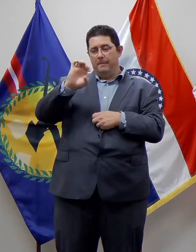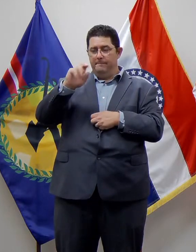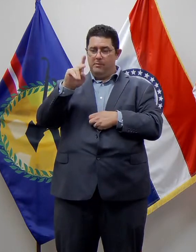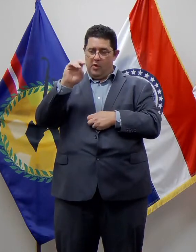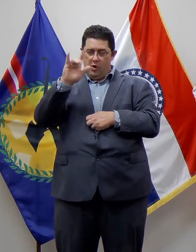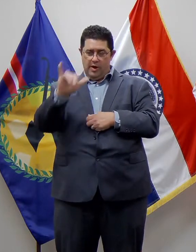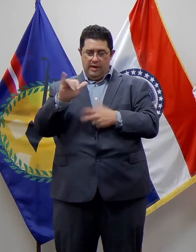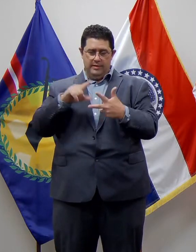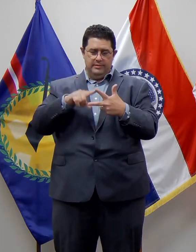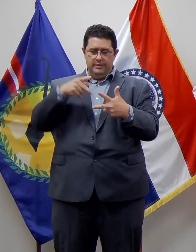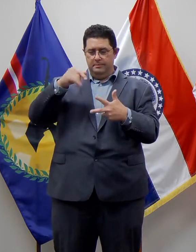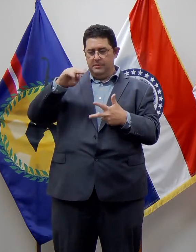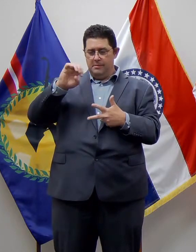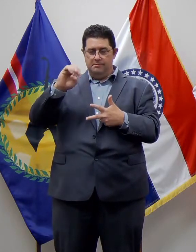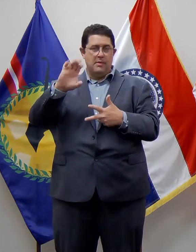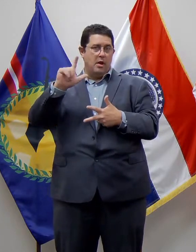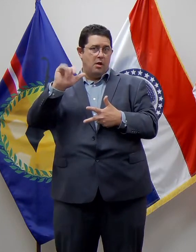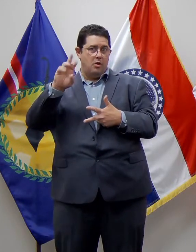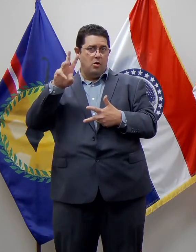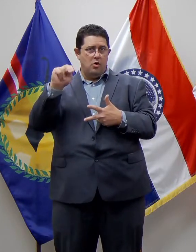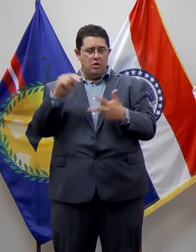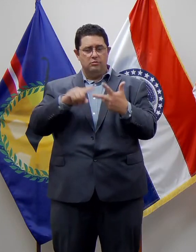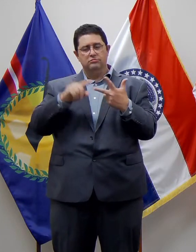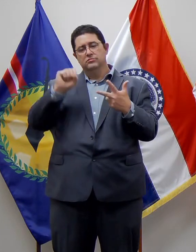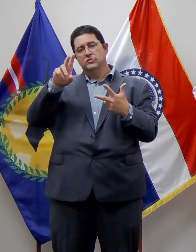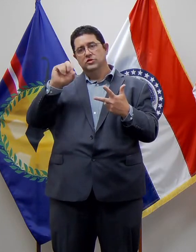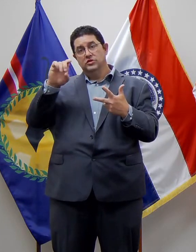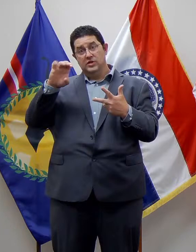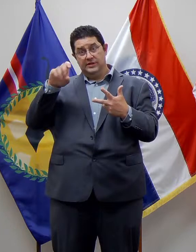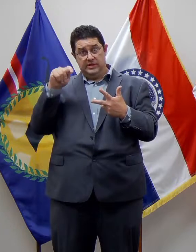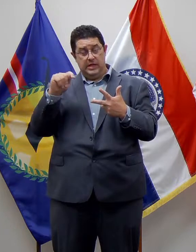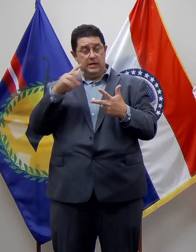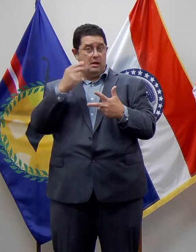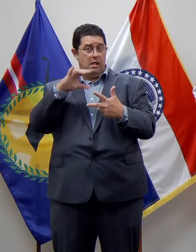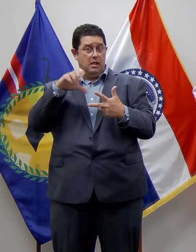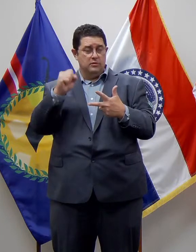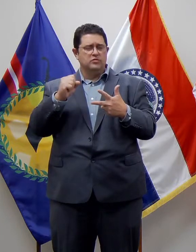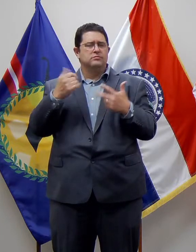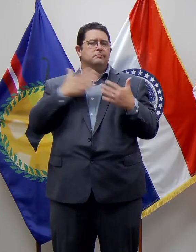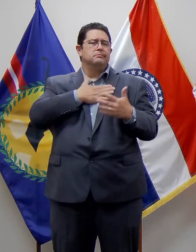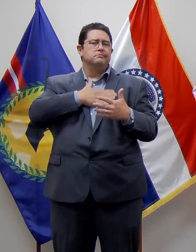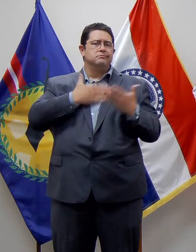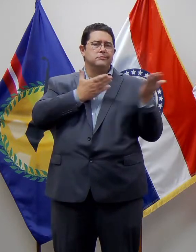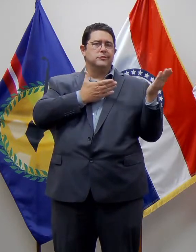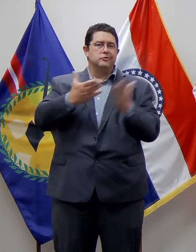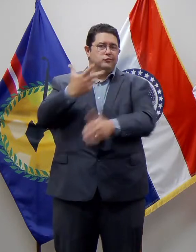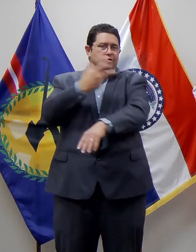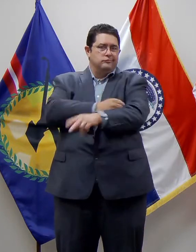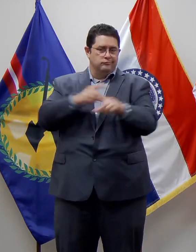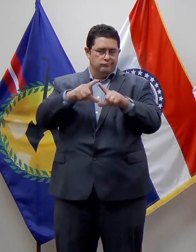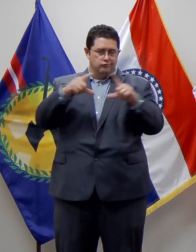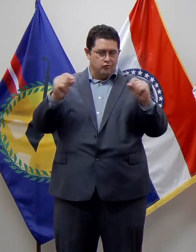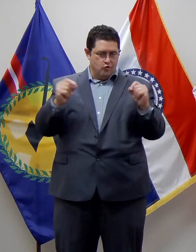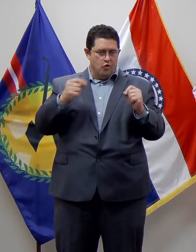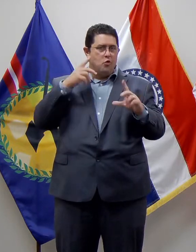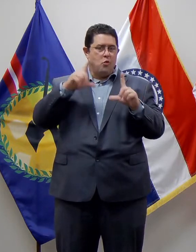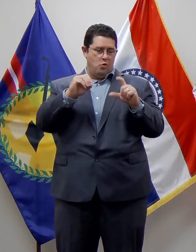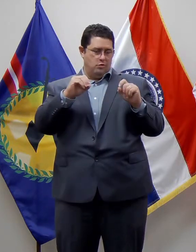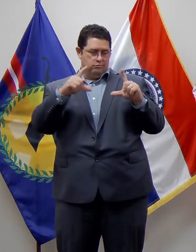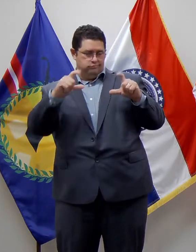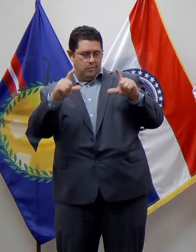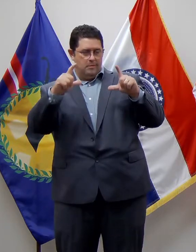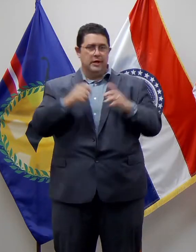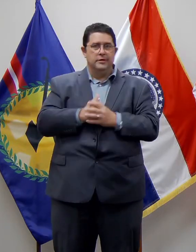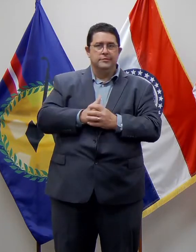and Sunset Hills. Please bring your vaccine card or a copy of the card with you. For a full list of St. Louis County